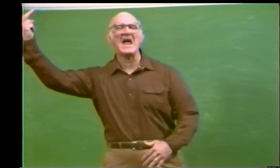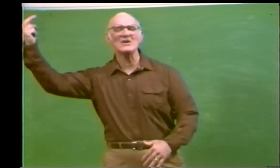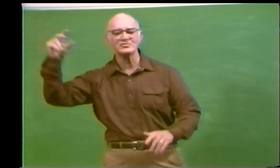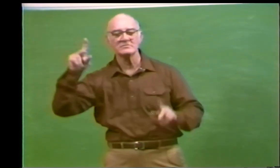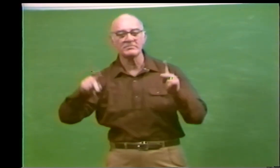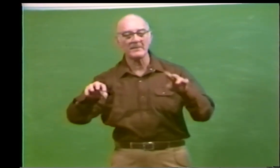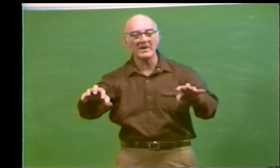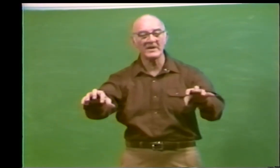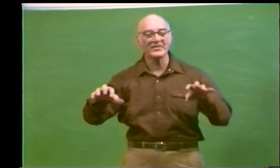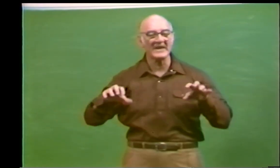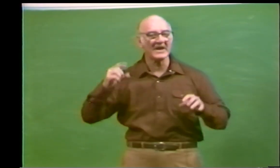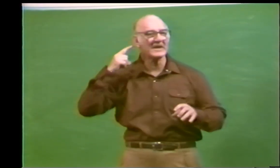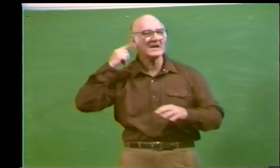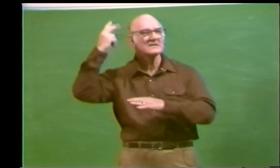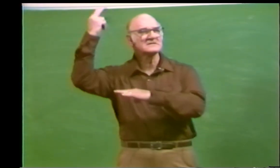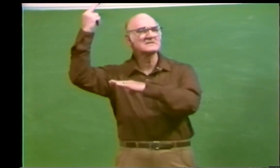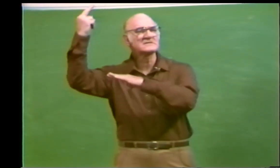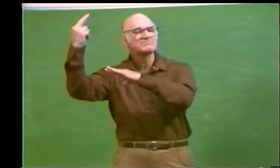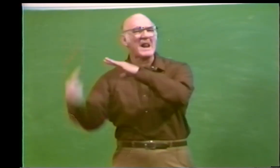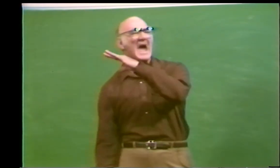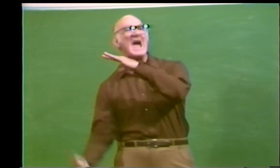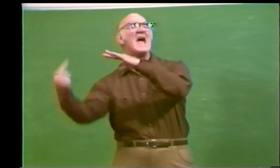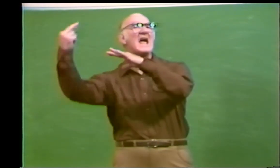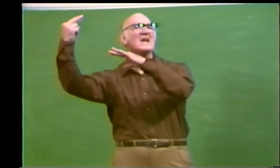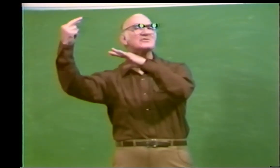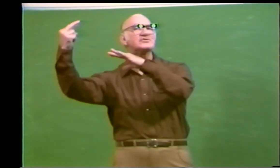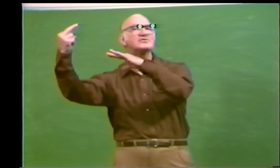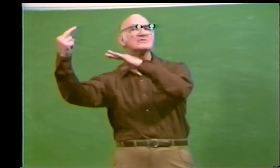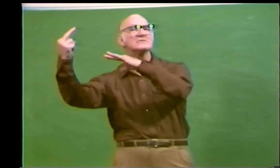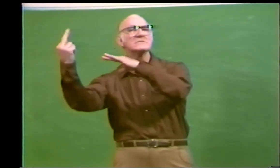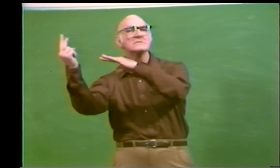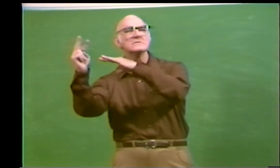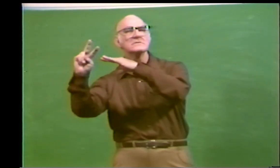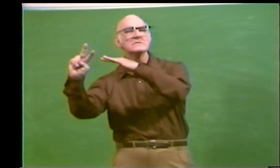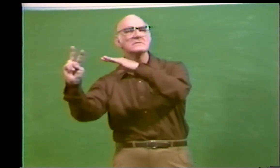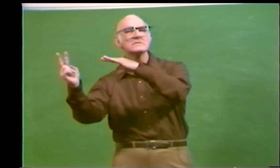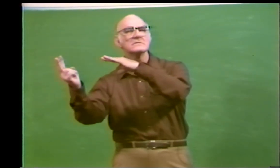splash! People in the theater here, splash!